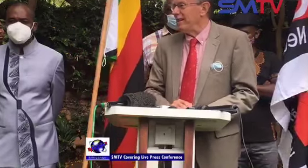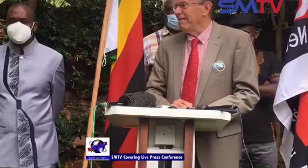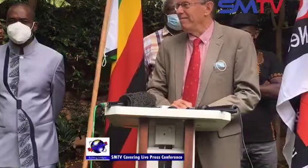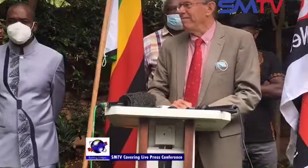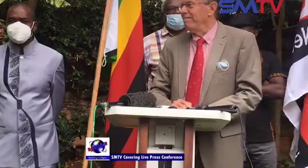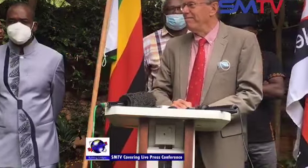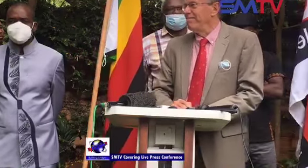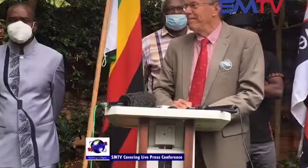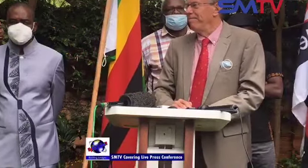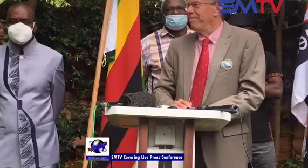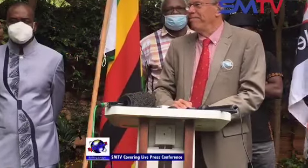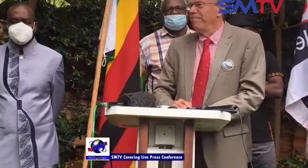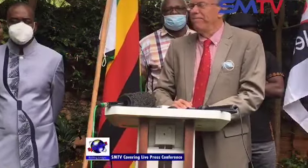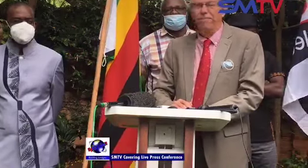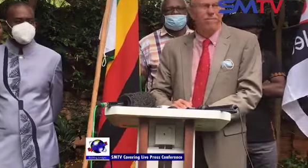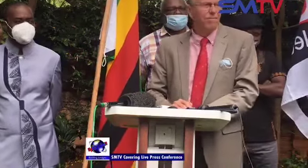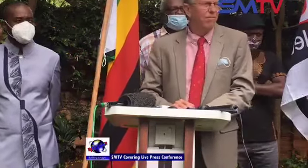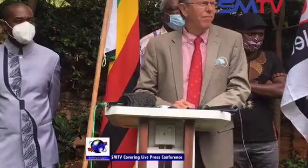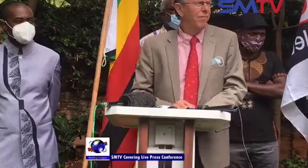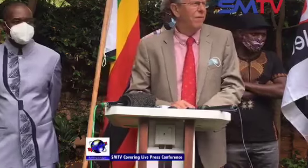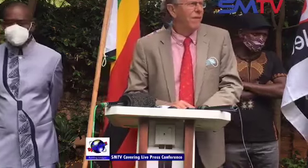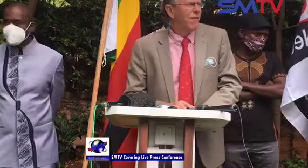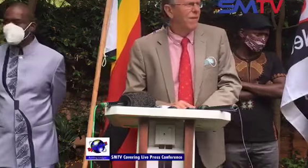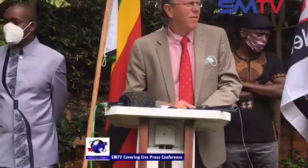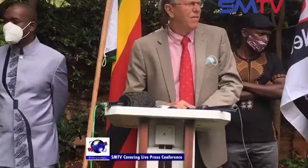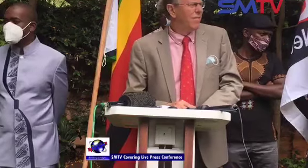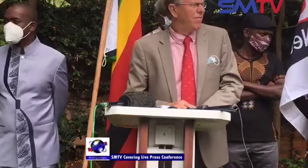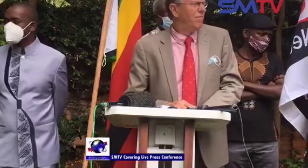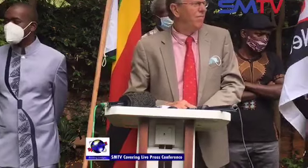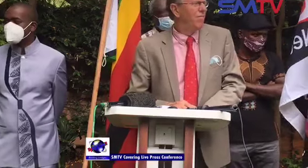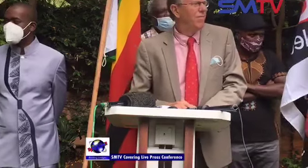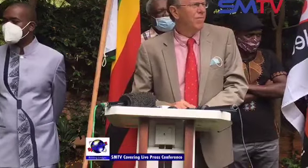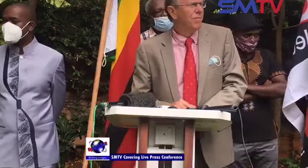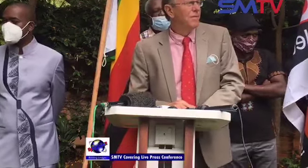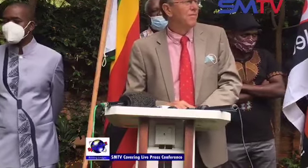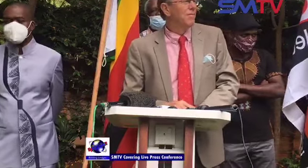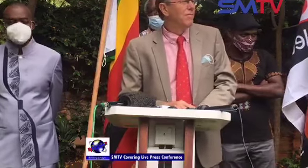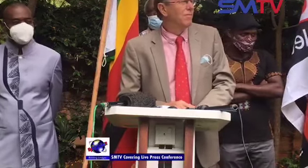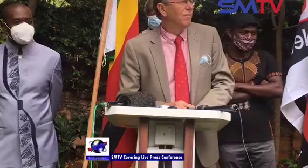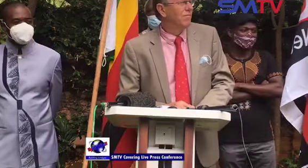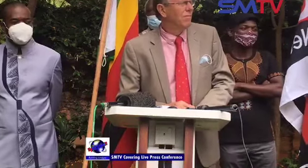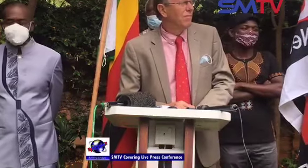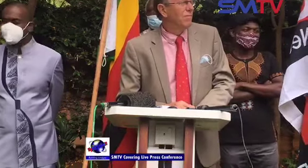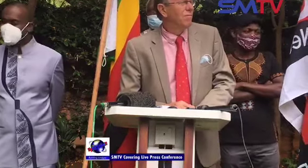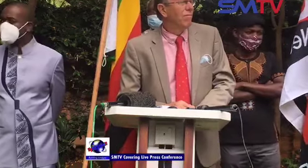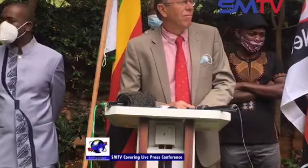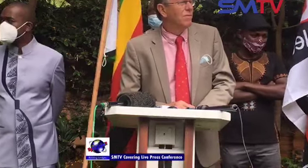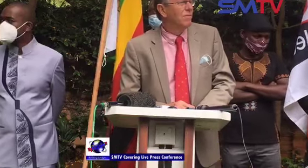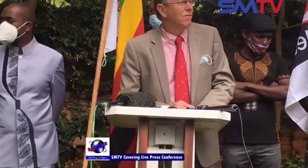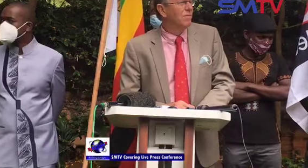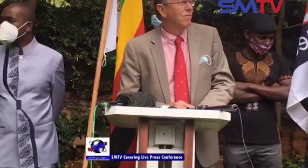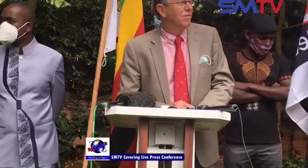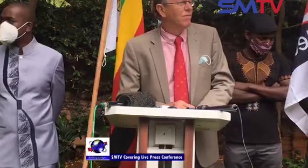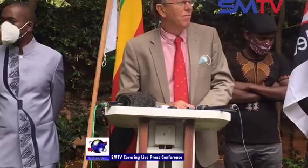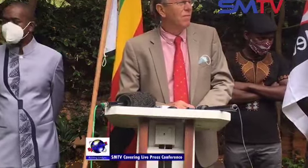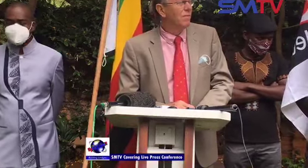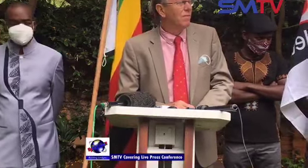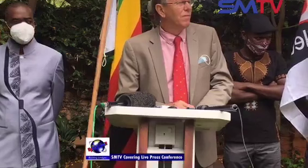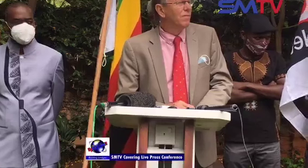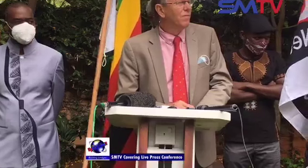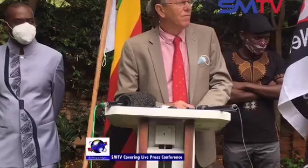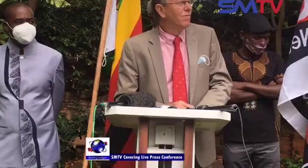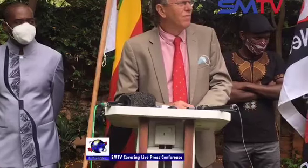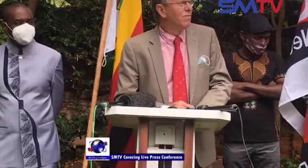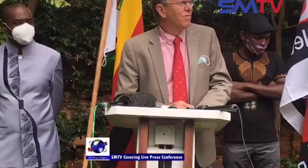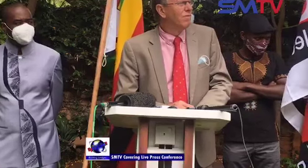state. Thank you. We'll take one last question and then close the session. Yes, sir. I just